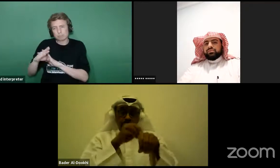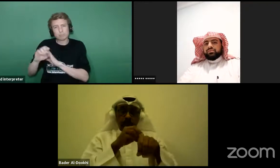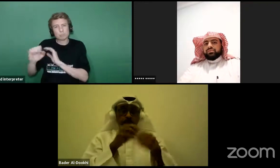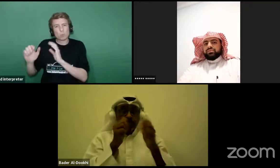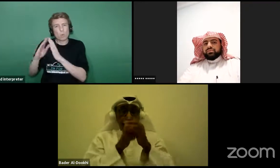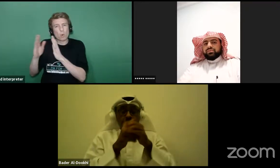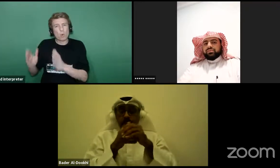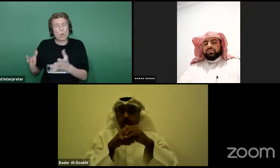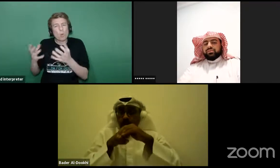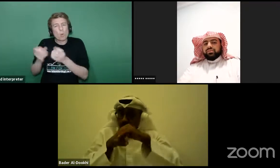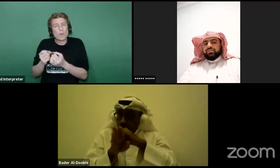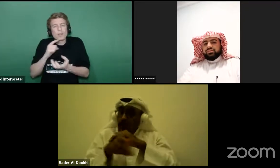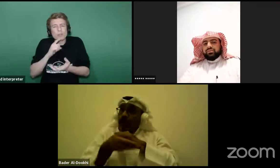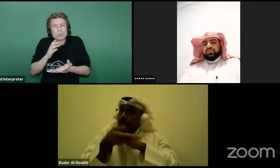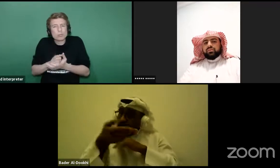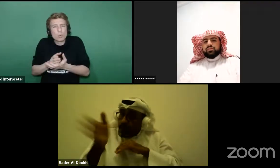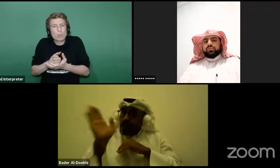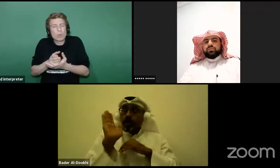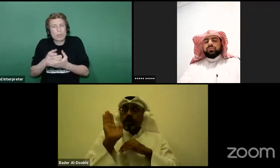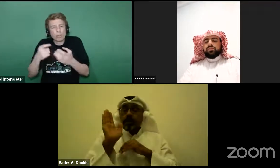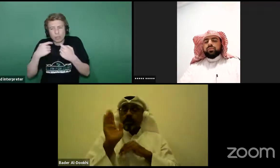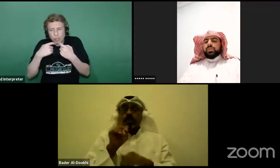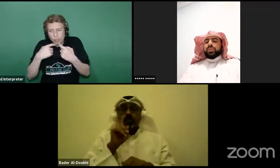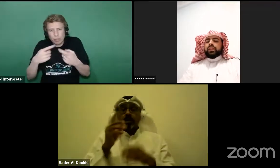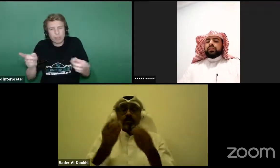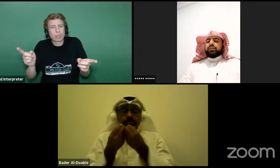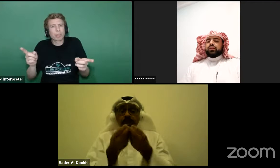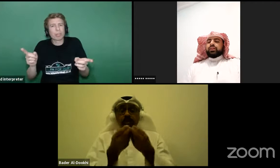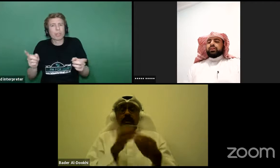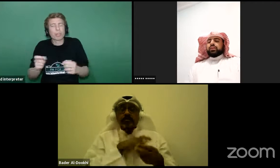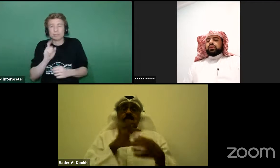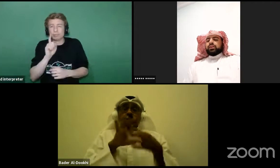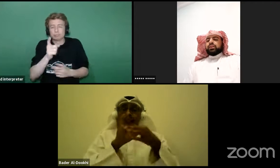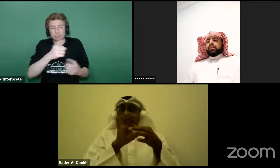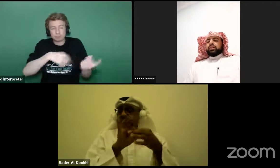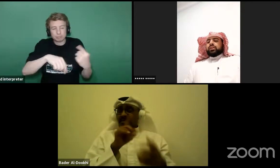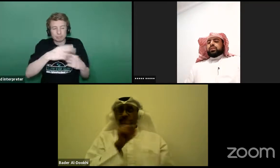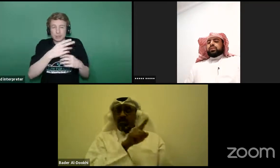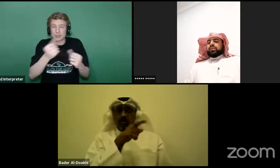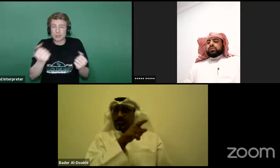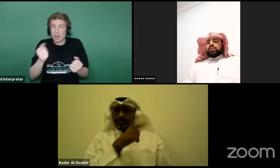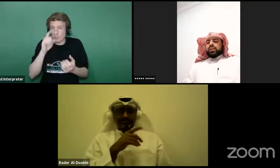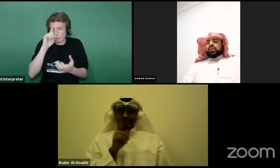truth, and verily, a party among the believers disliked it.